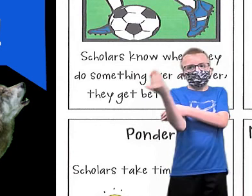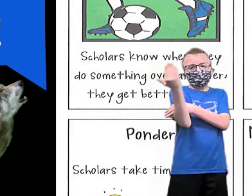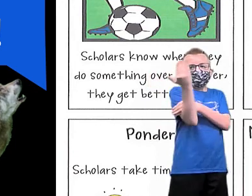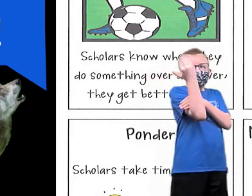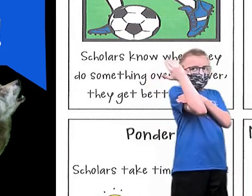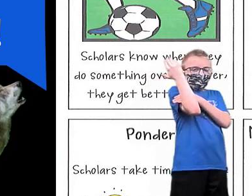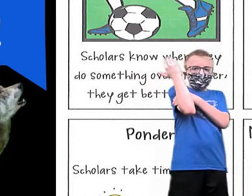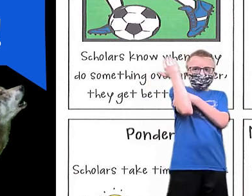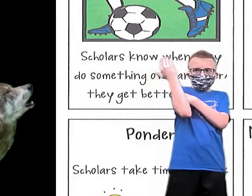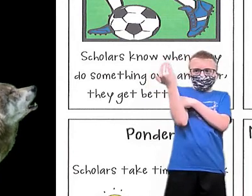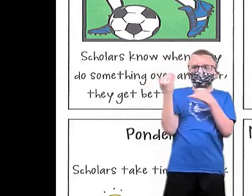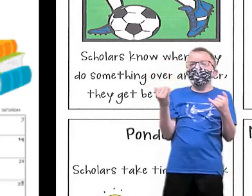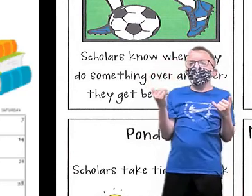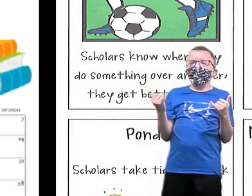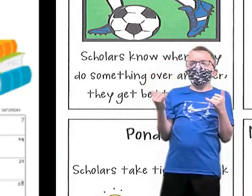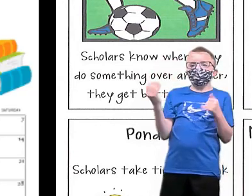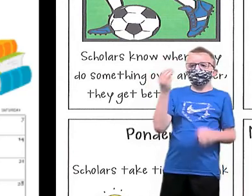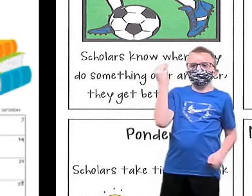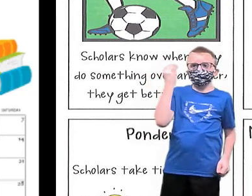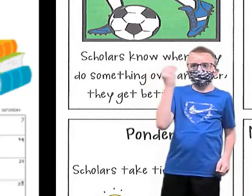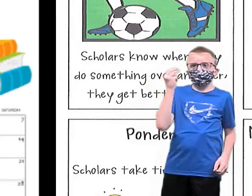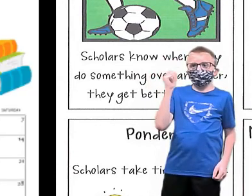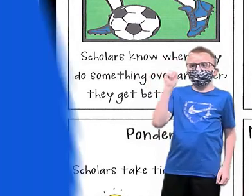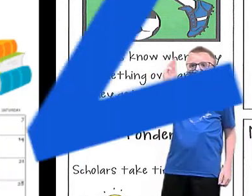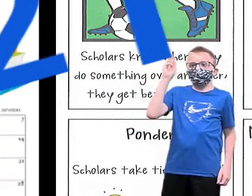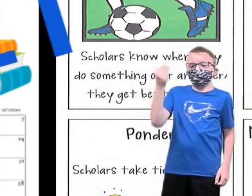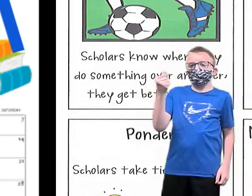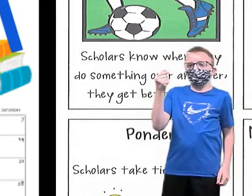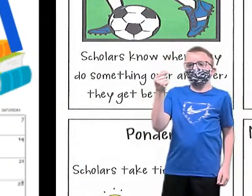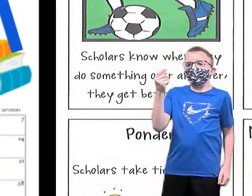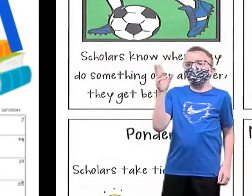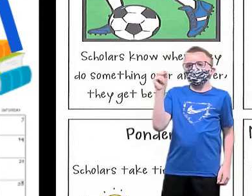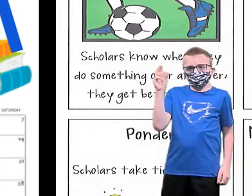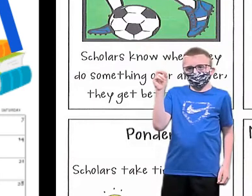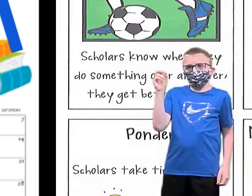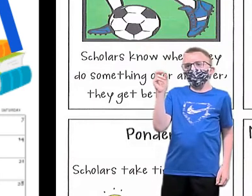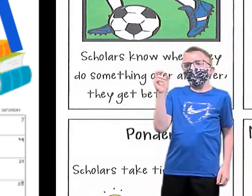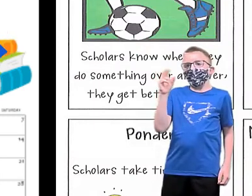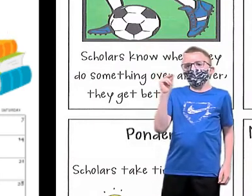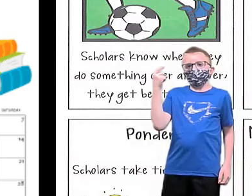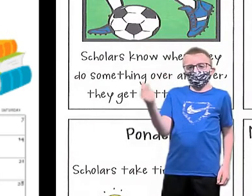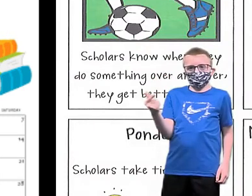walk the meeting. Today is Monday, August 30th, 2021.